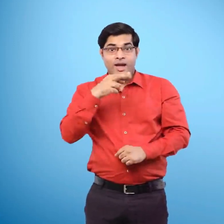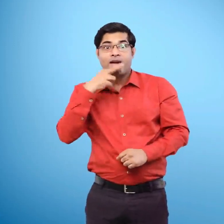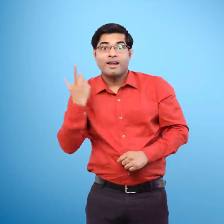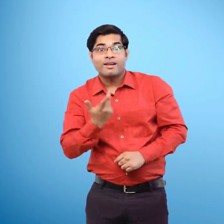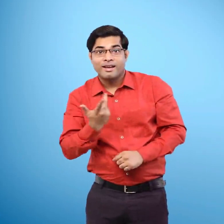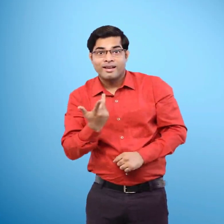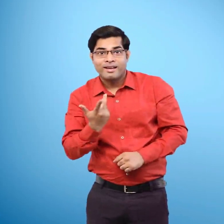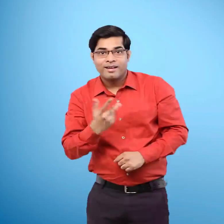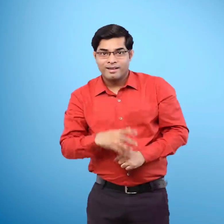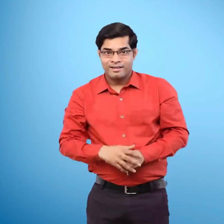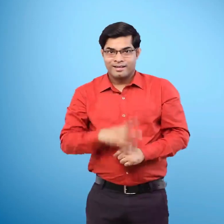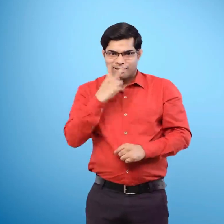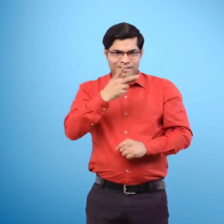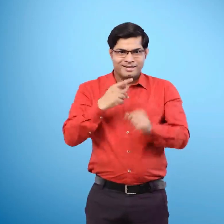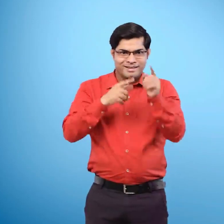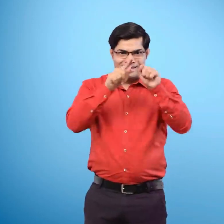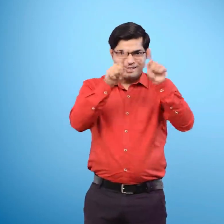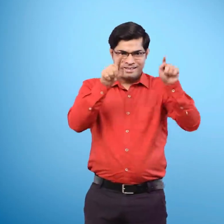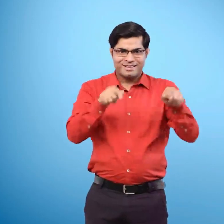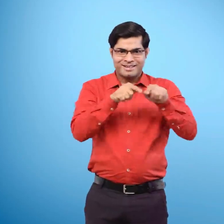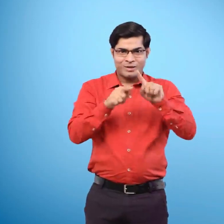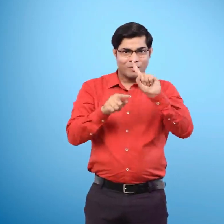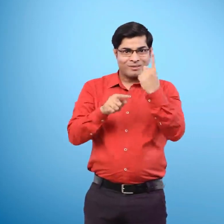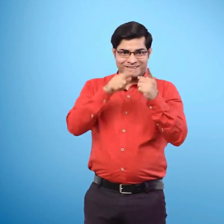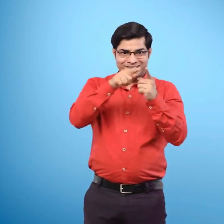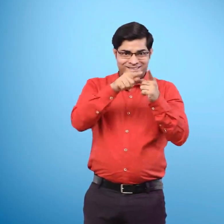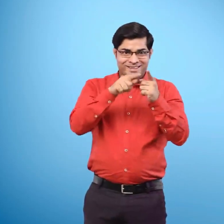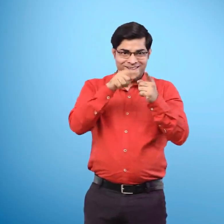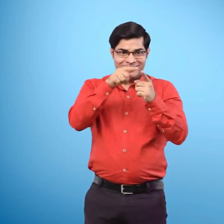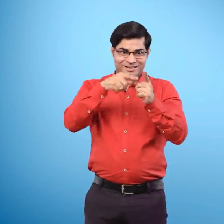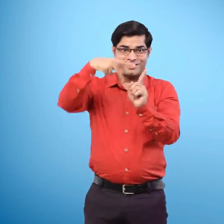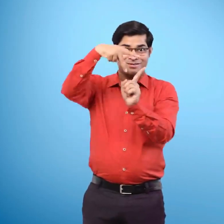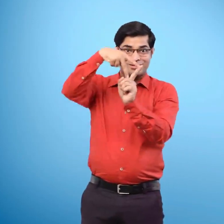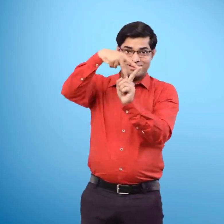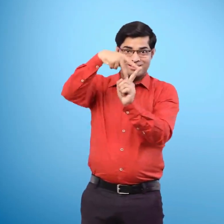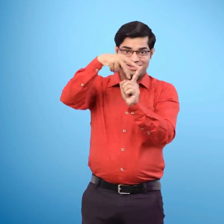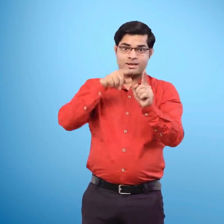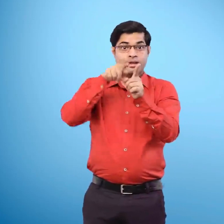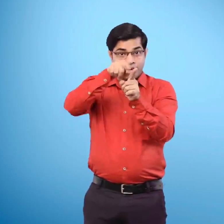In both the boxes, the upper triangle is green and bottom triangle is